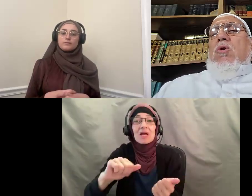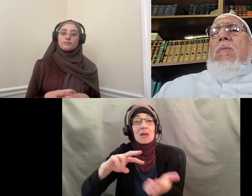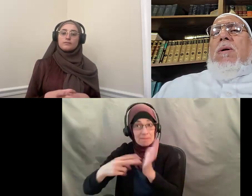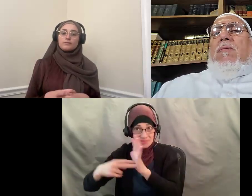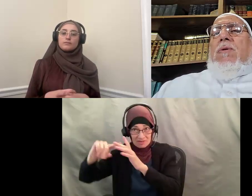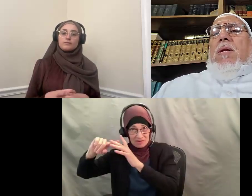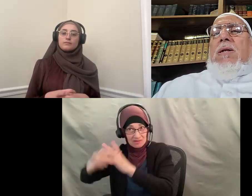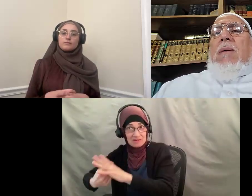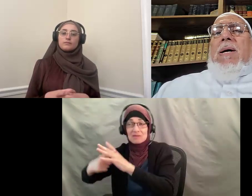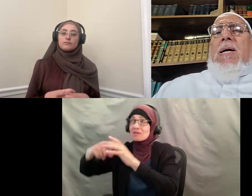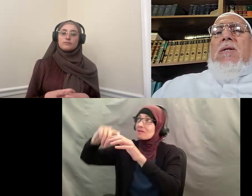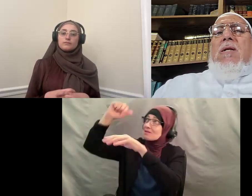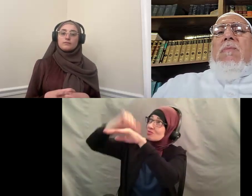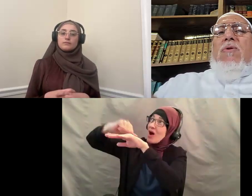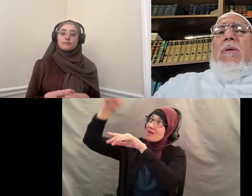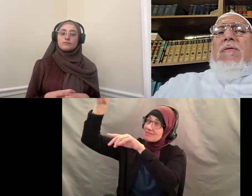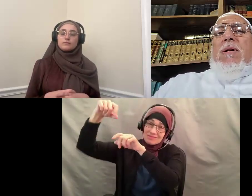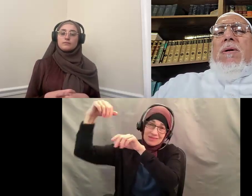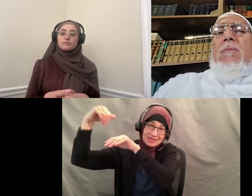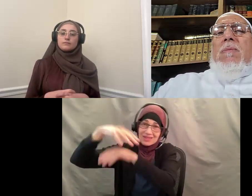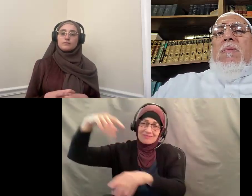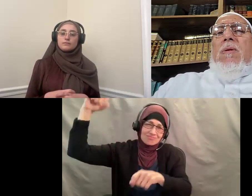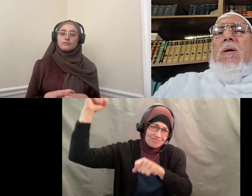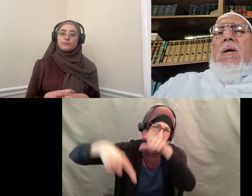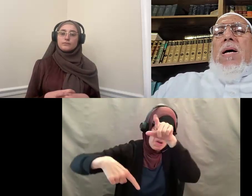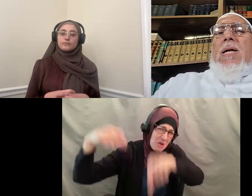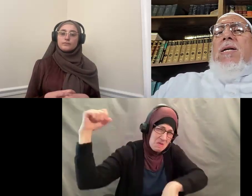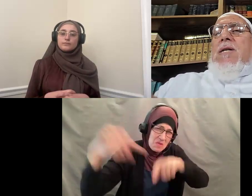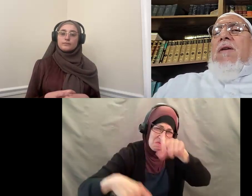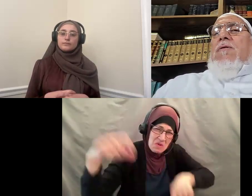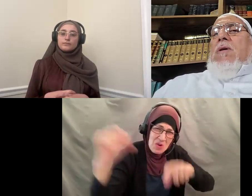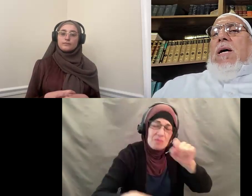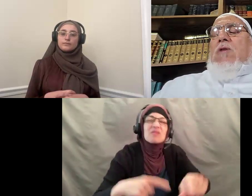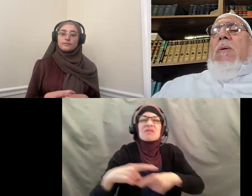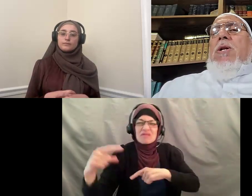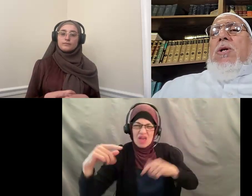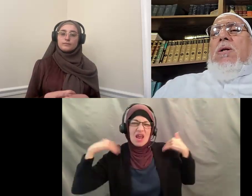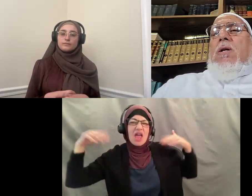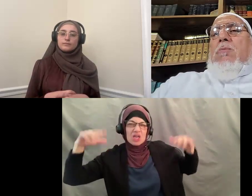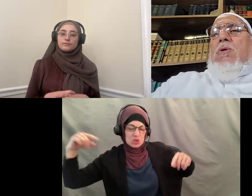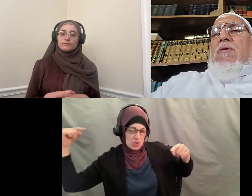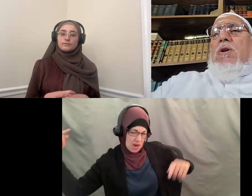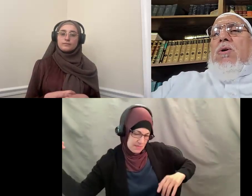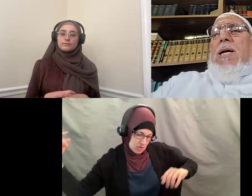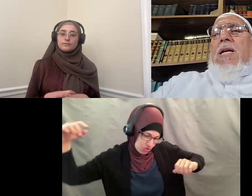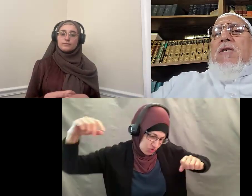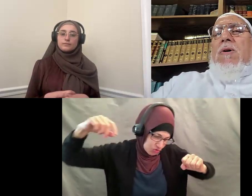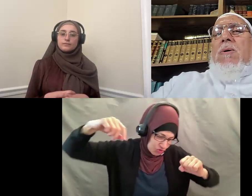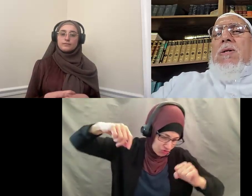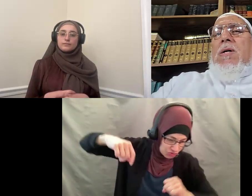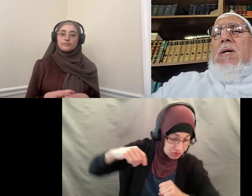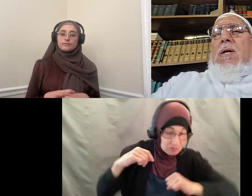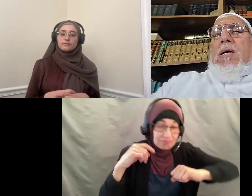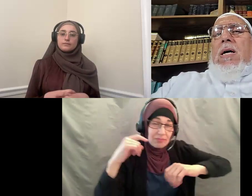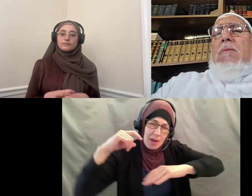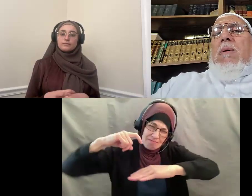stone storm that came against them from heaven. And he saved, as we mentioned, Prophet Lut and his